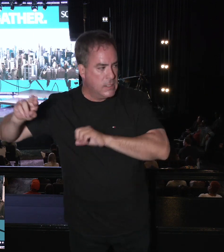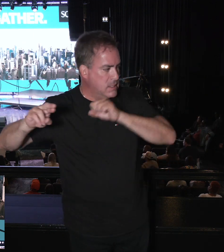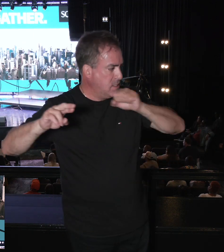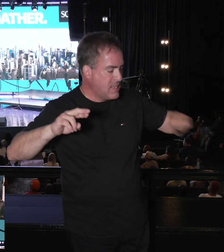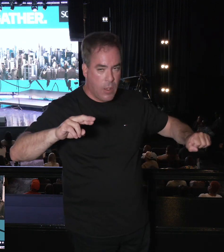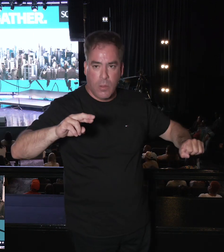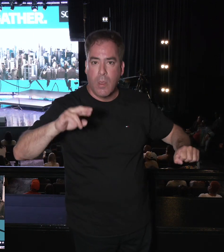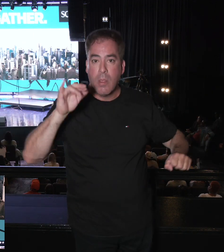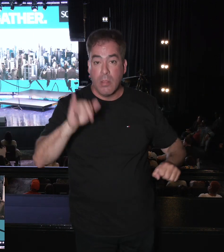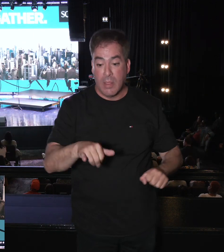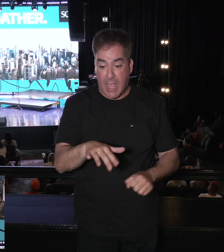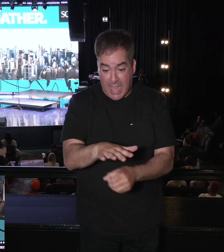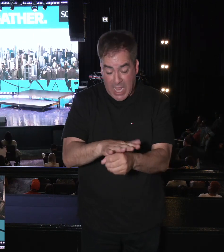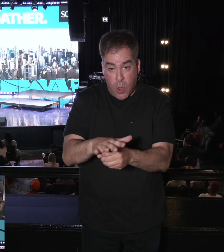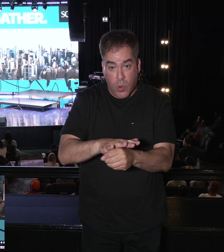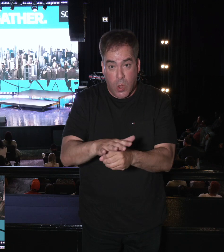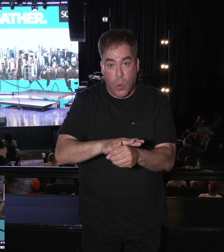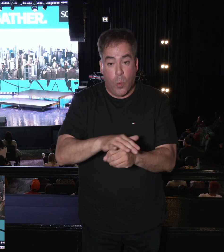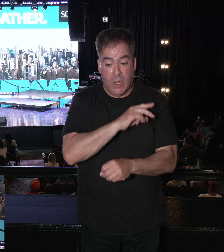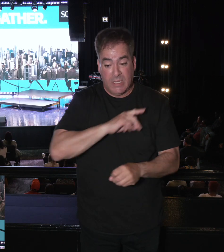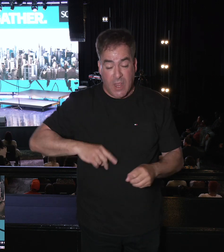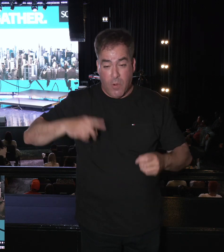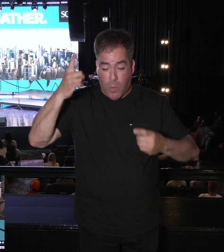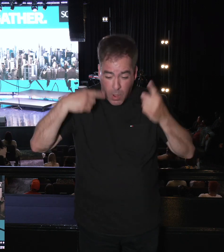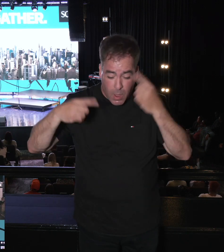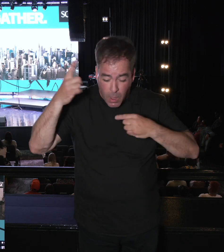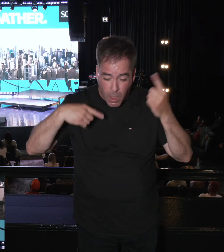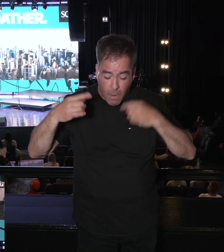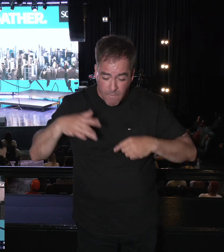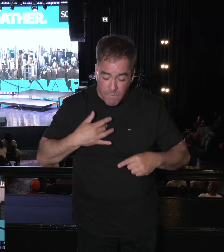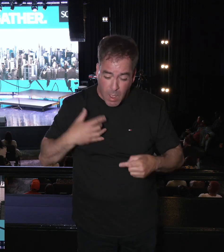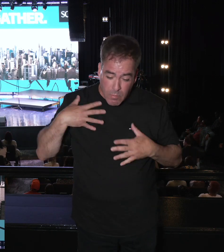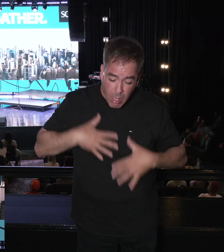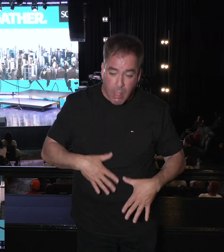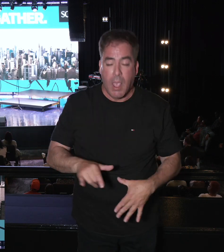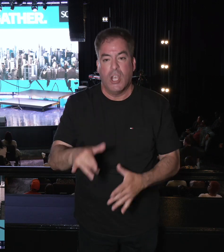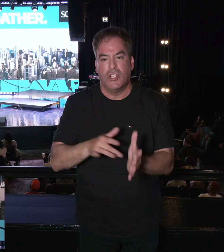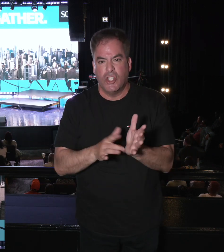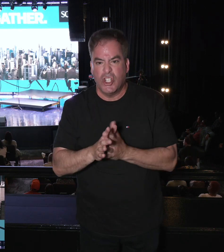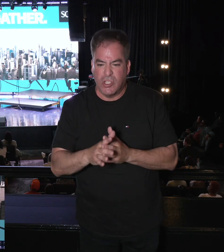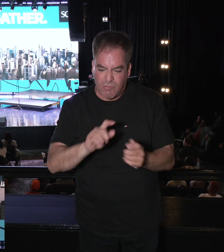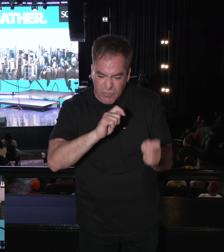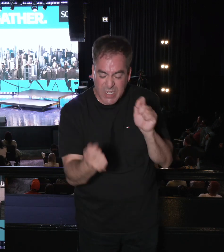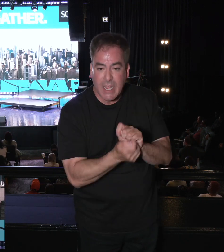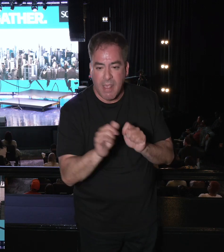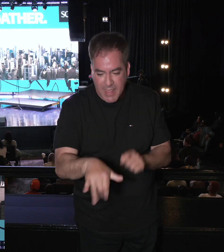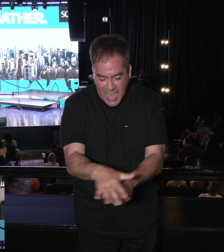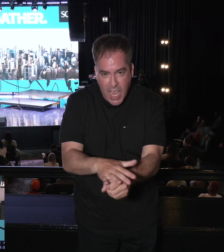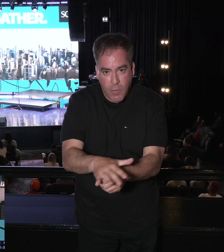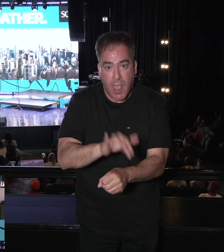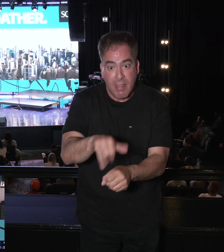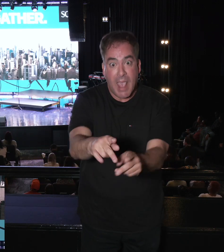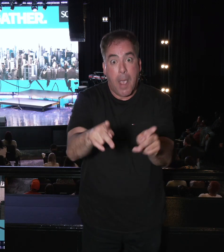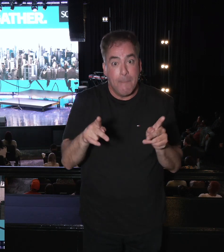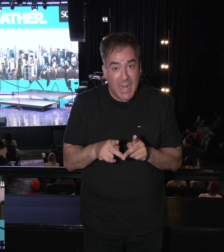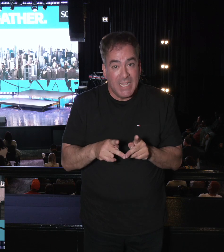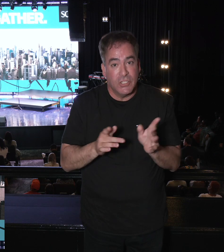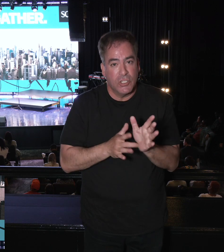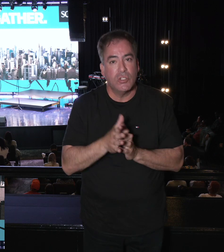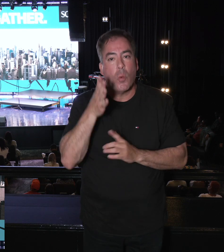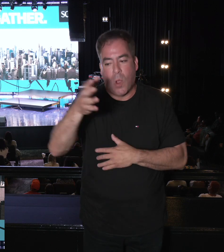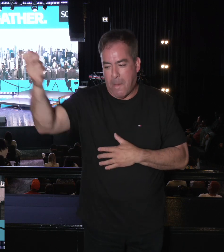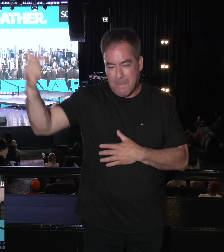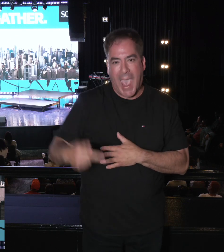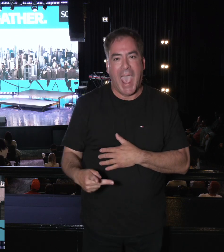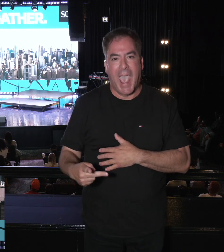moving south. The very location where David wept in defeat and where Jesus was betrayed and rejected will be the very place where Jesus